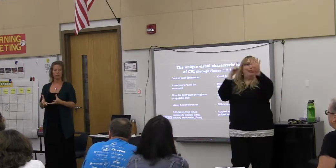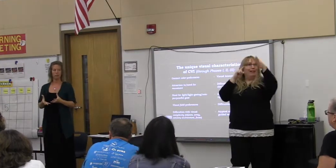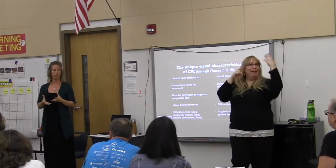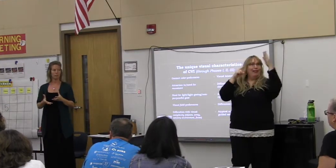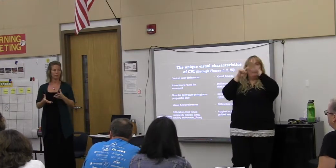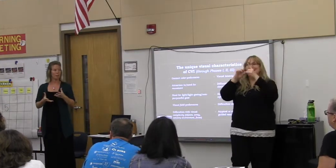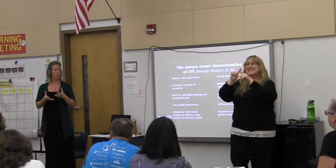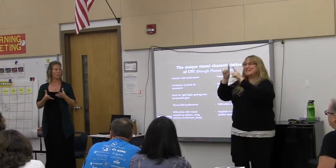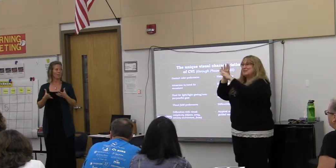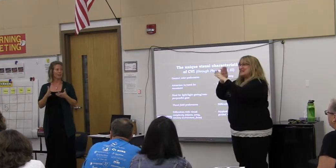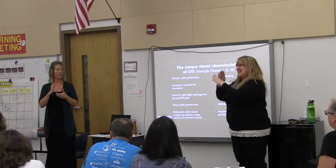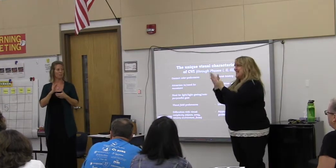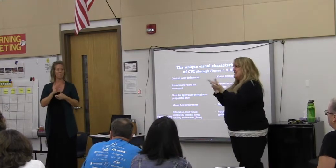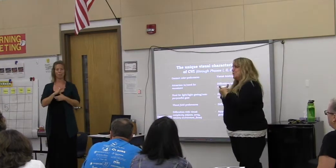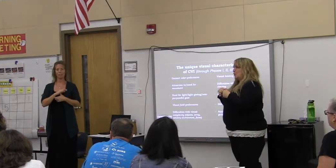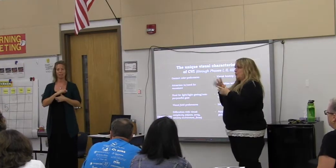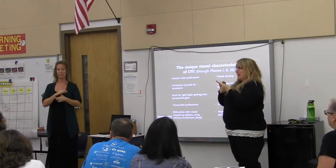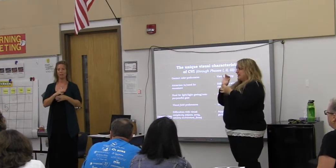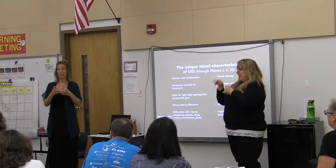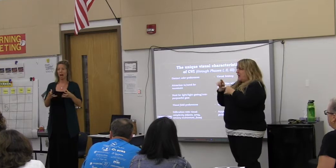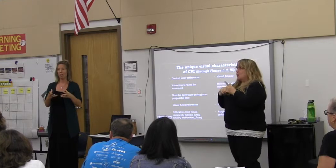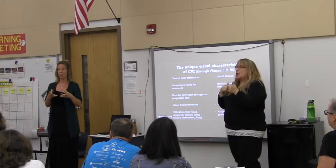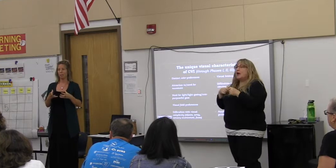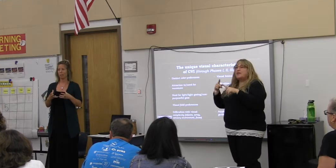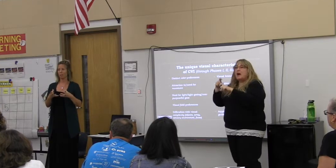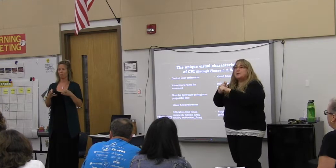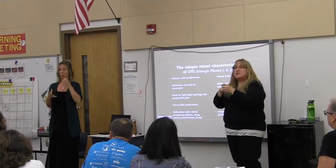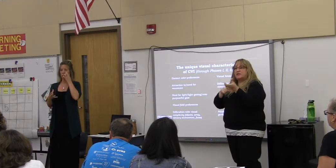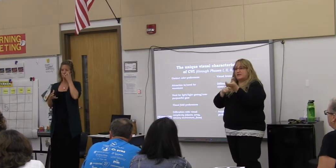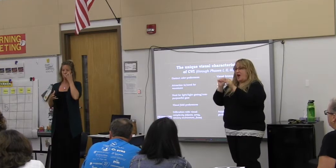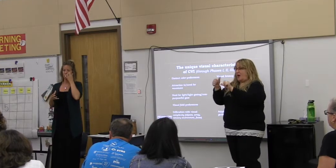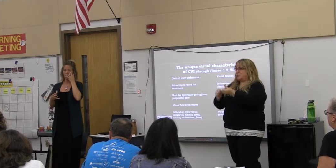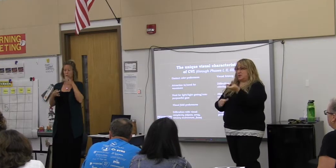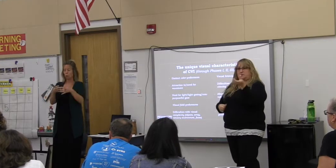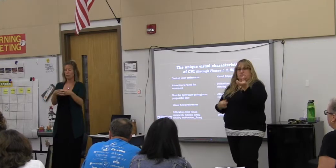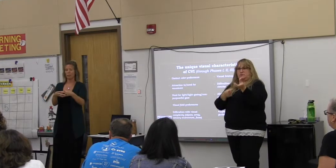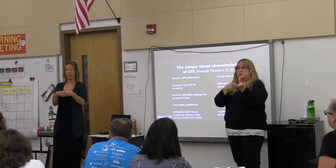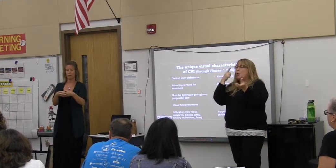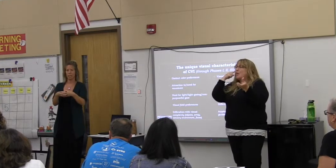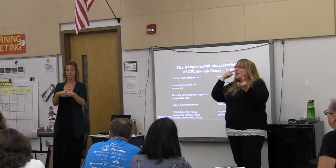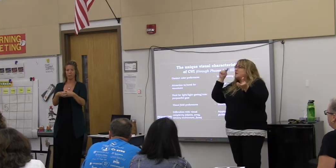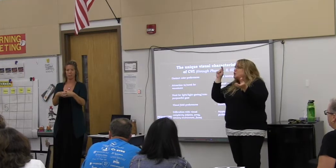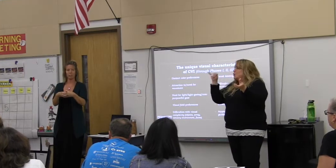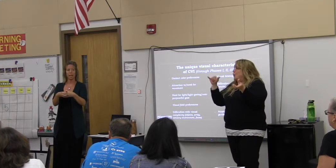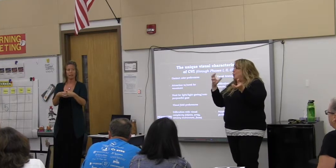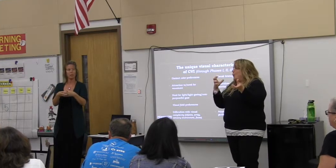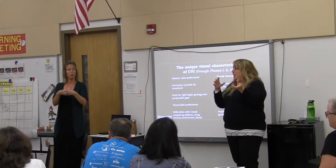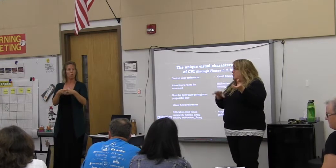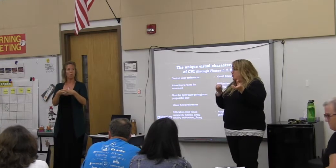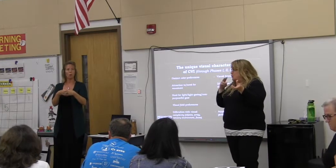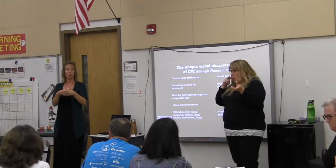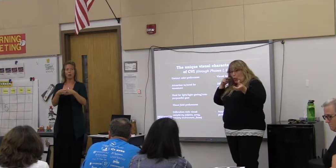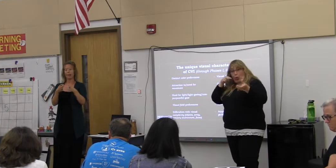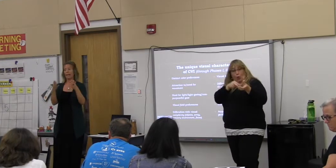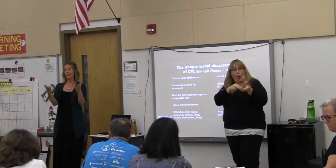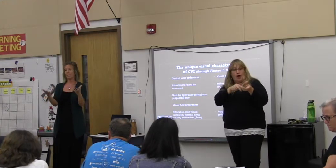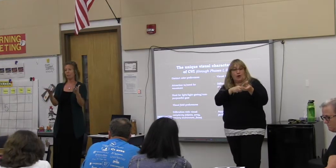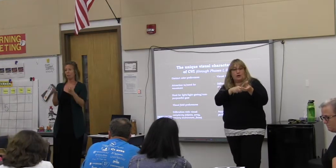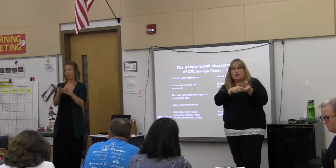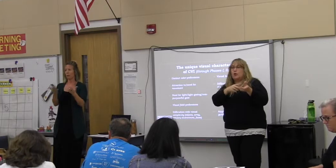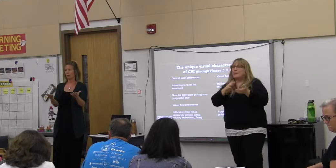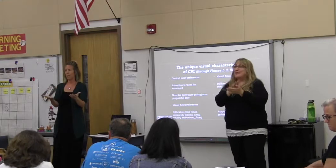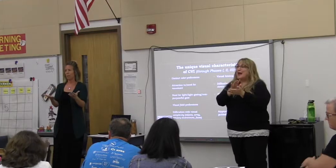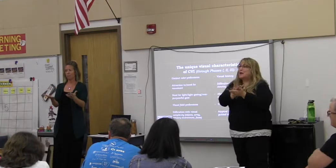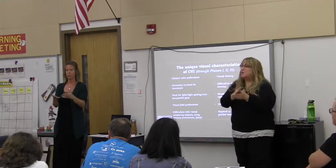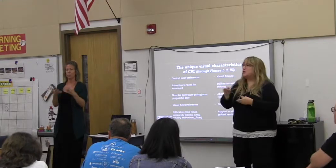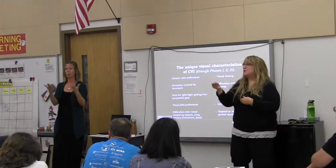whole bunch of different things. We can have the complexity of an object. So if you think about a toy that you want a kiddo to look at, or a